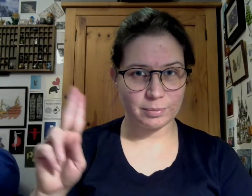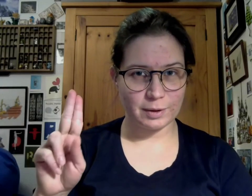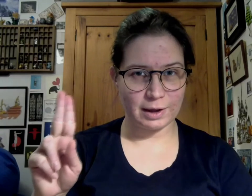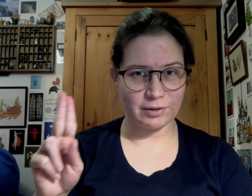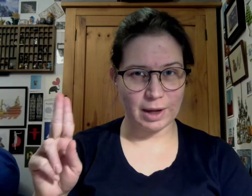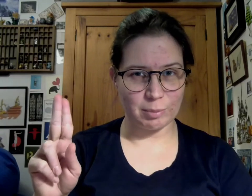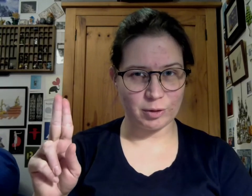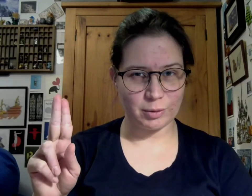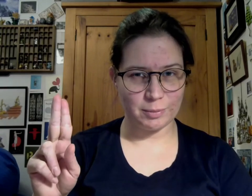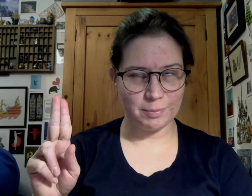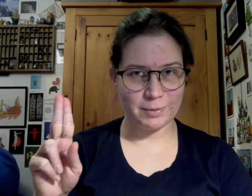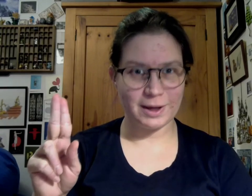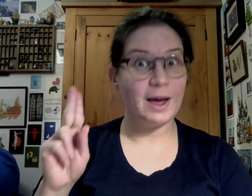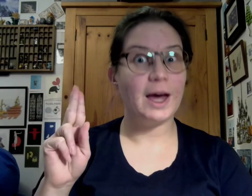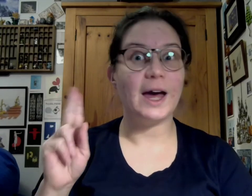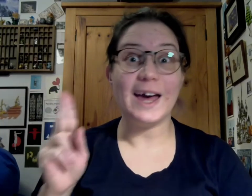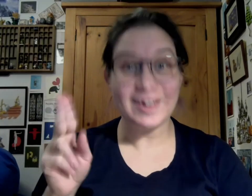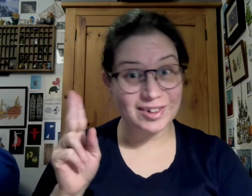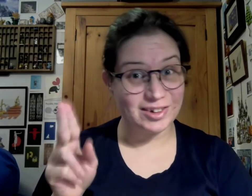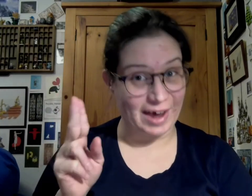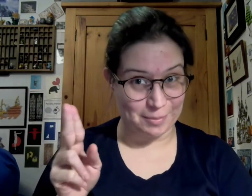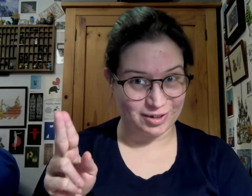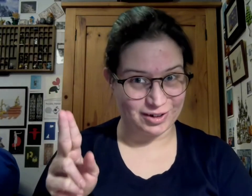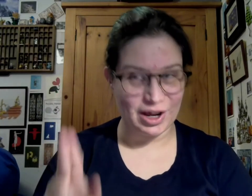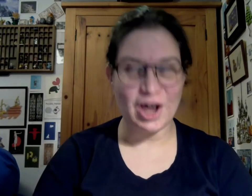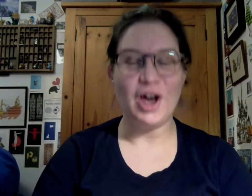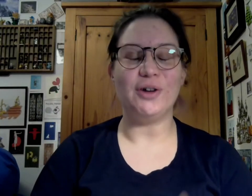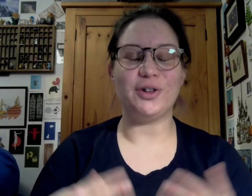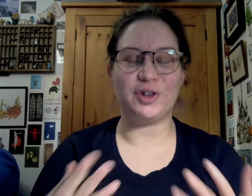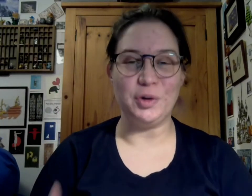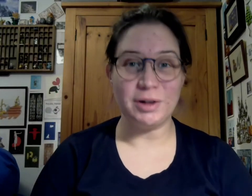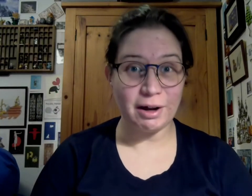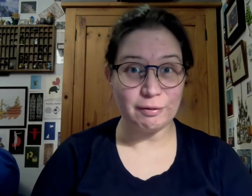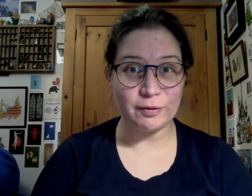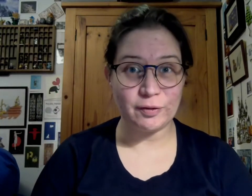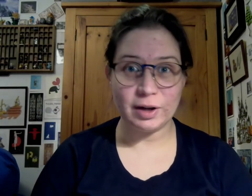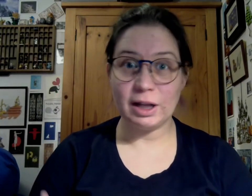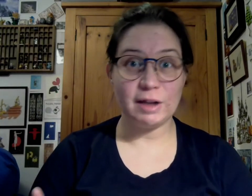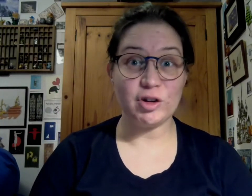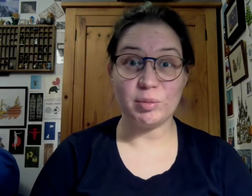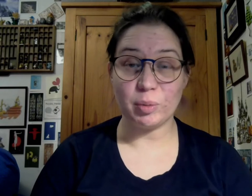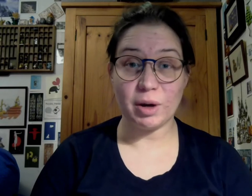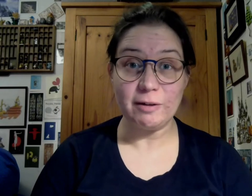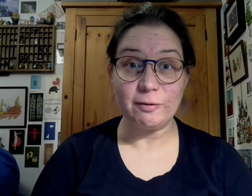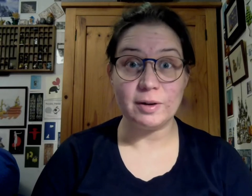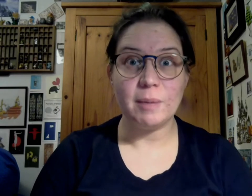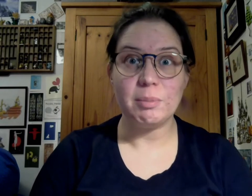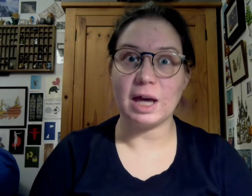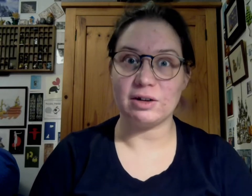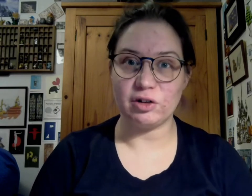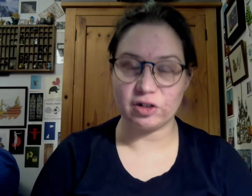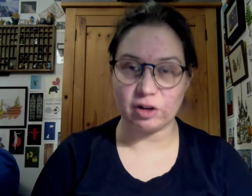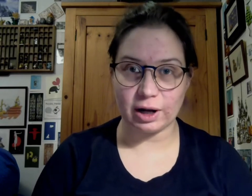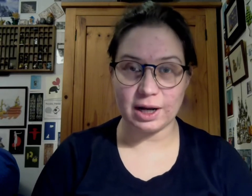Except. Except. Soon enough, the fisherman's wife began to sigh